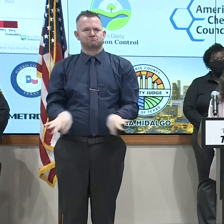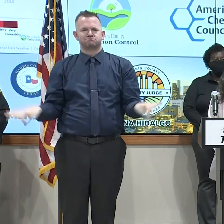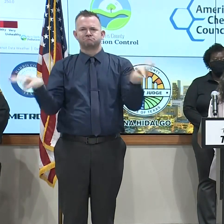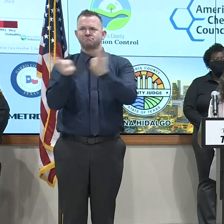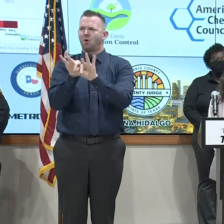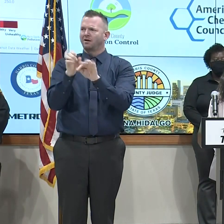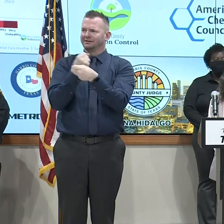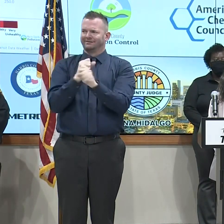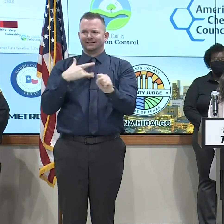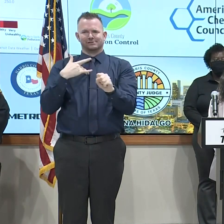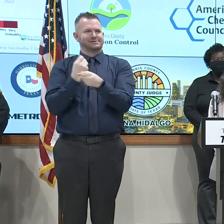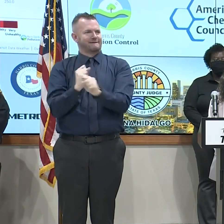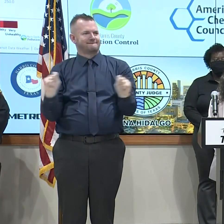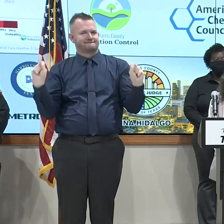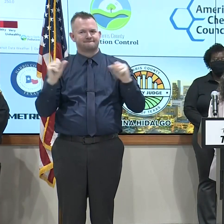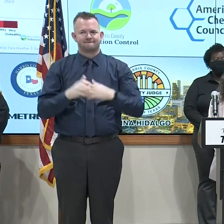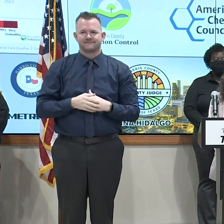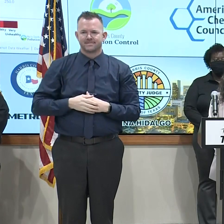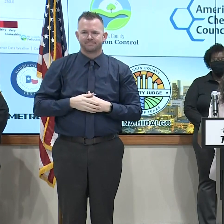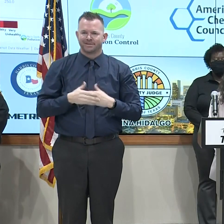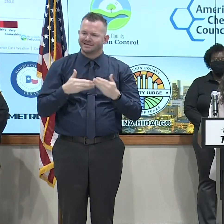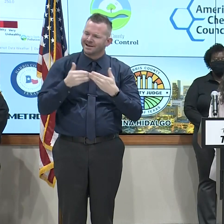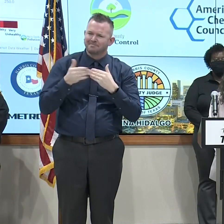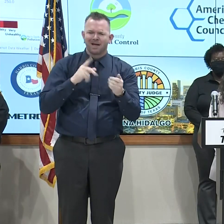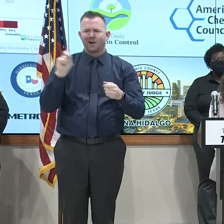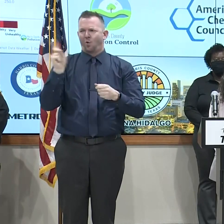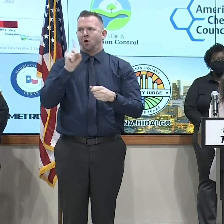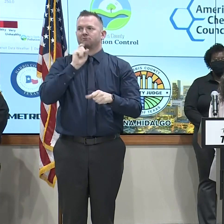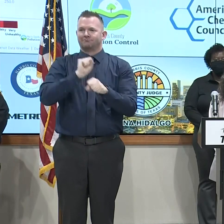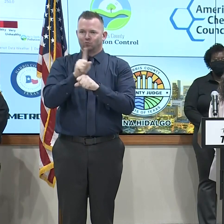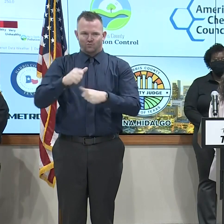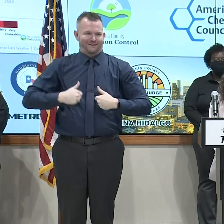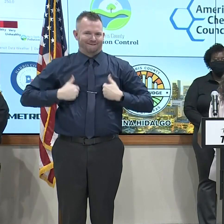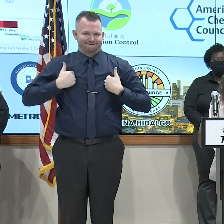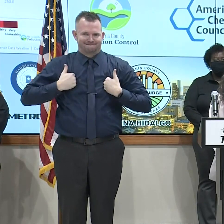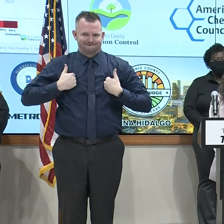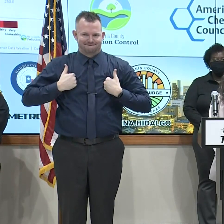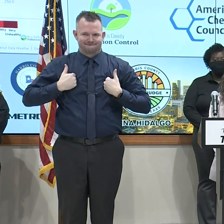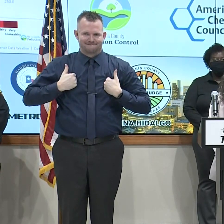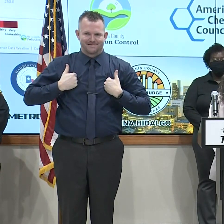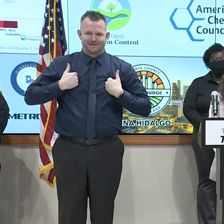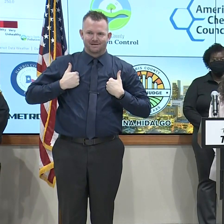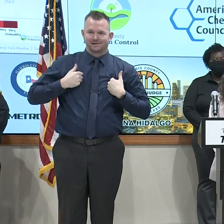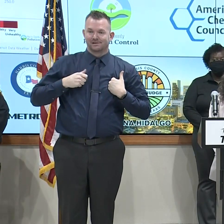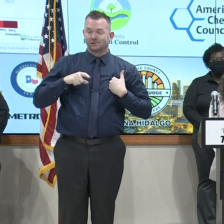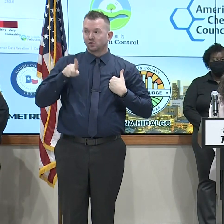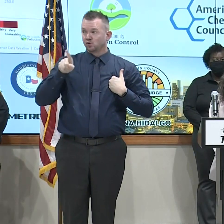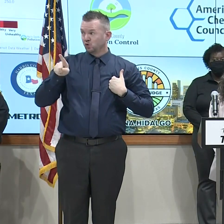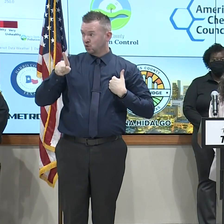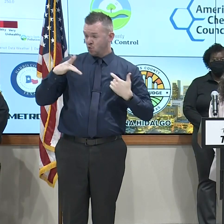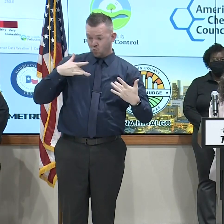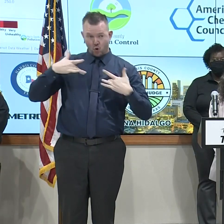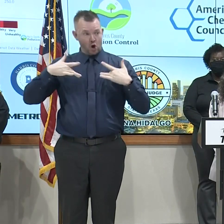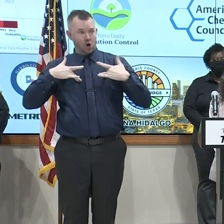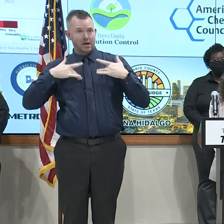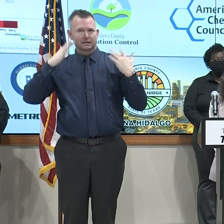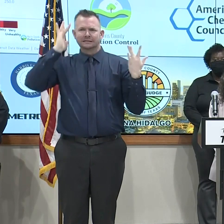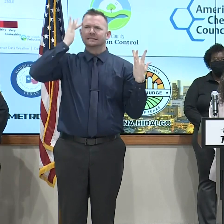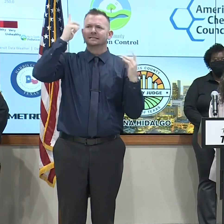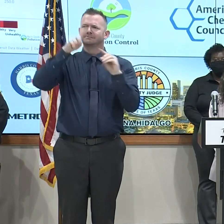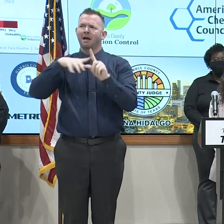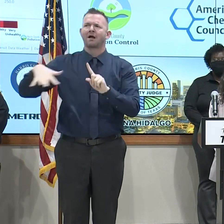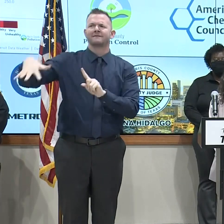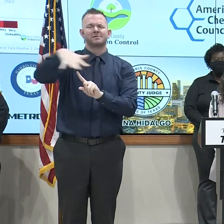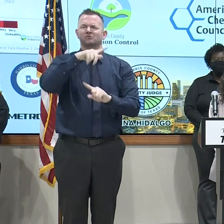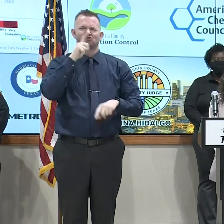Whether you live in a fence-line community or not, they shouldn't have to worry about the health of the environment in